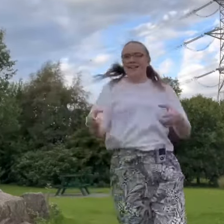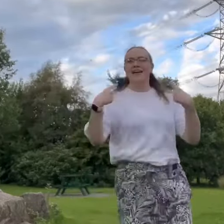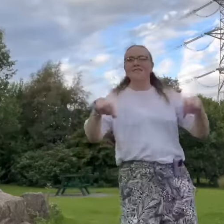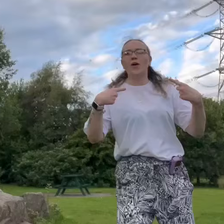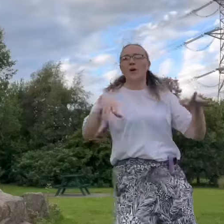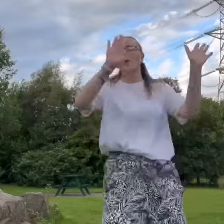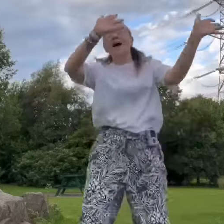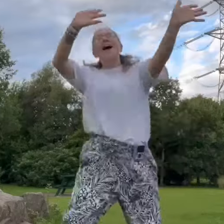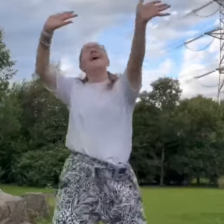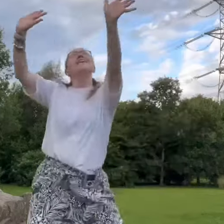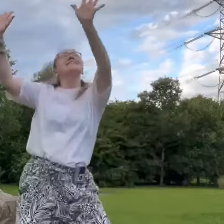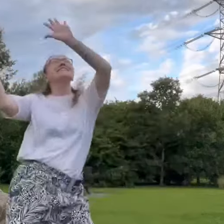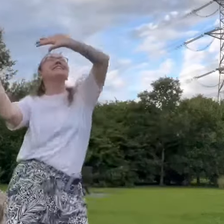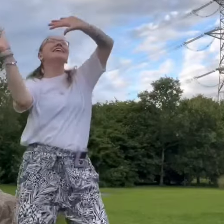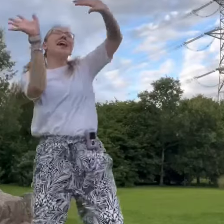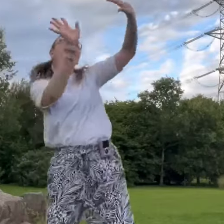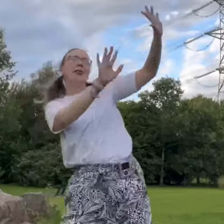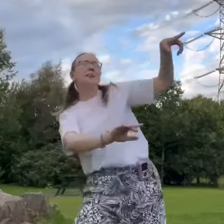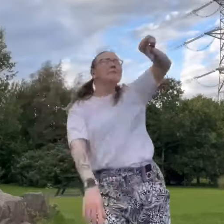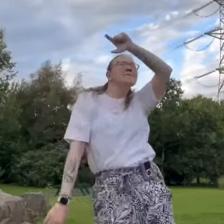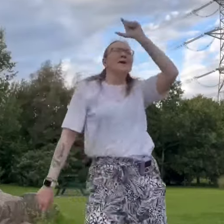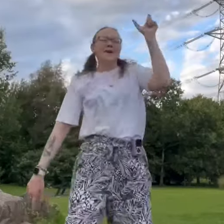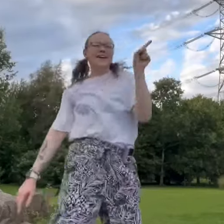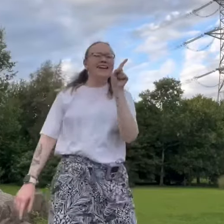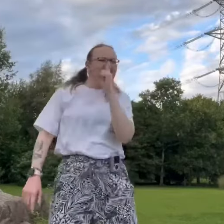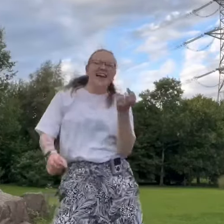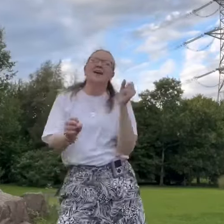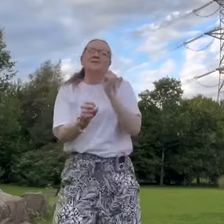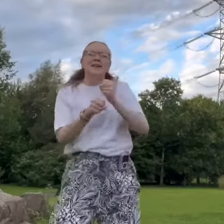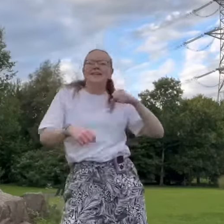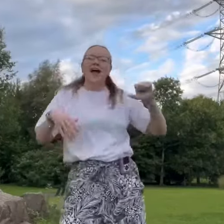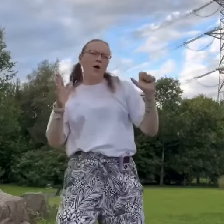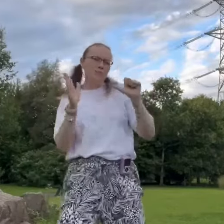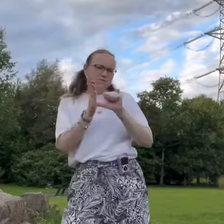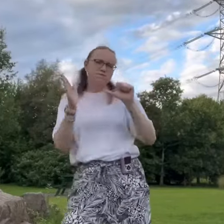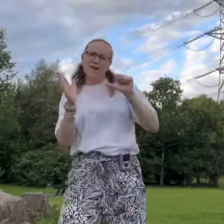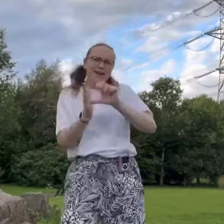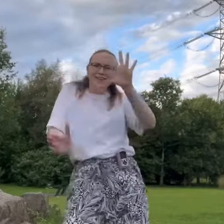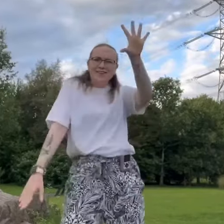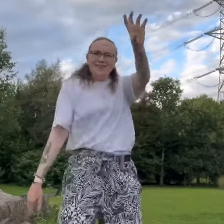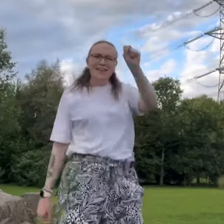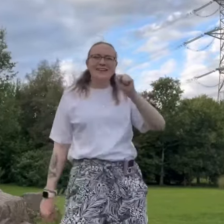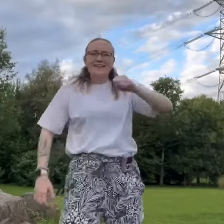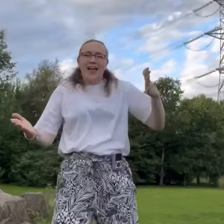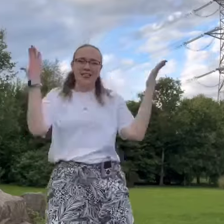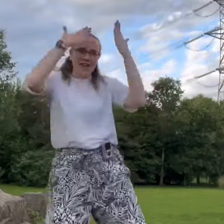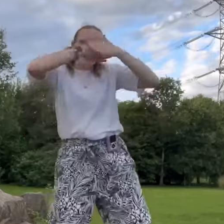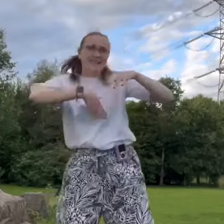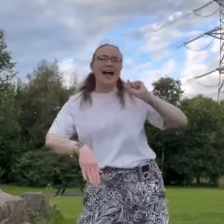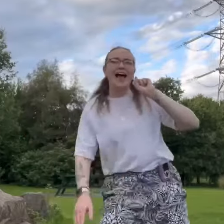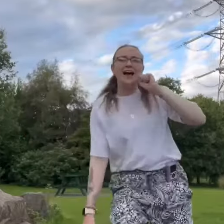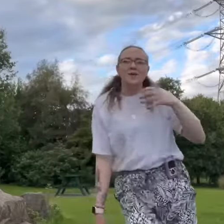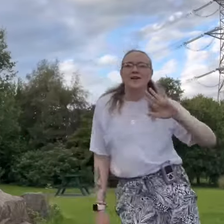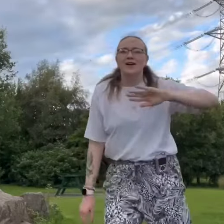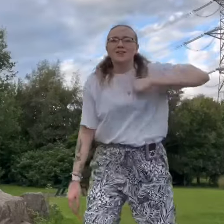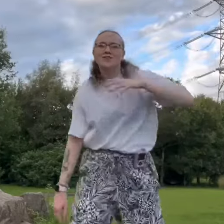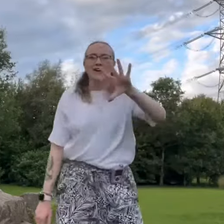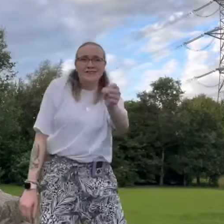float away The moon can't be that hard to reach, tonight we'll just take a